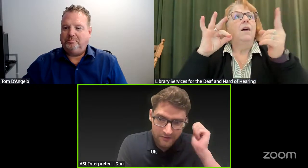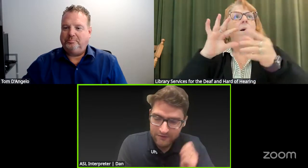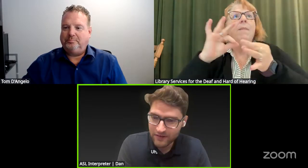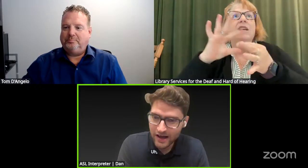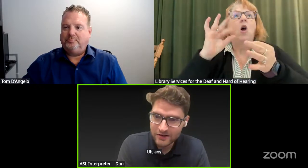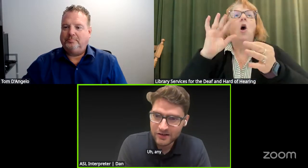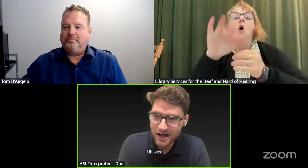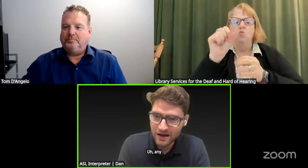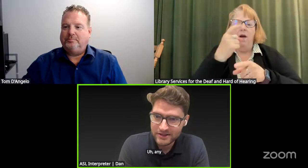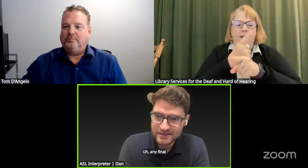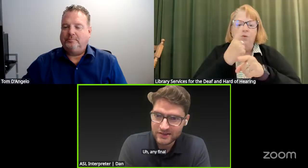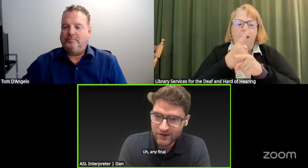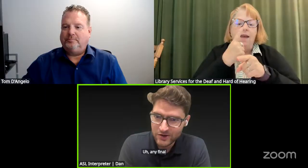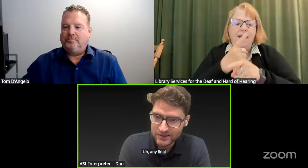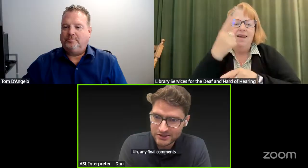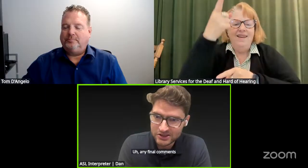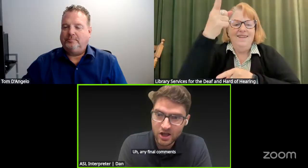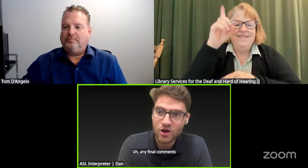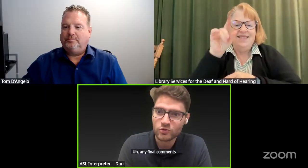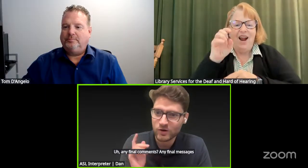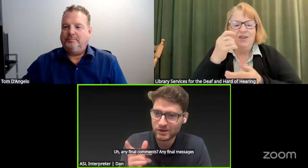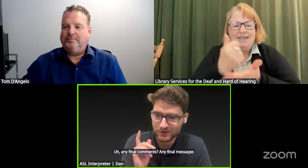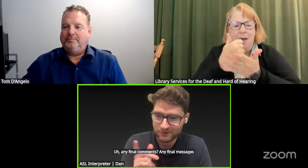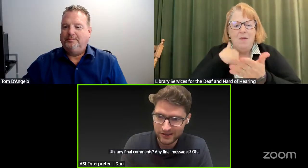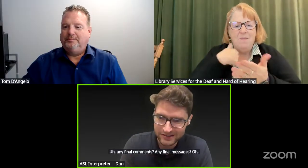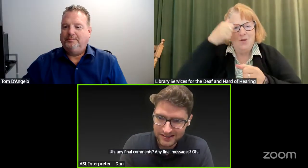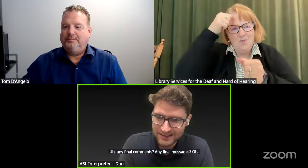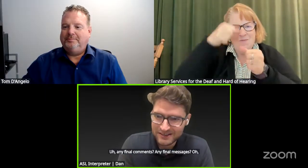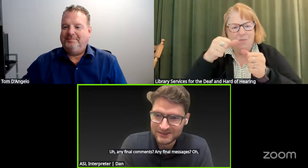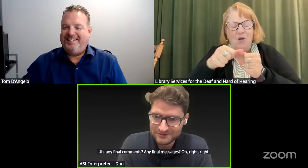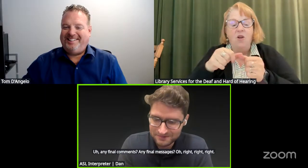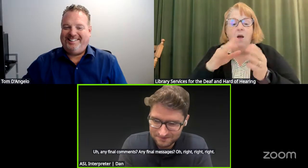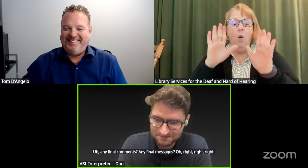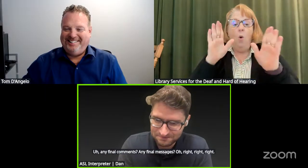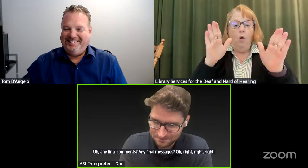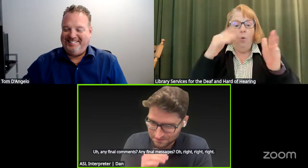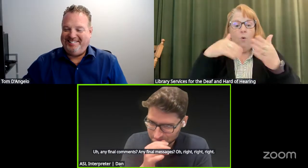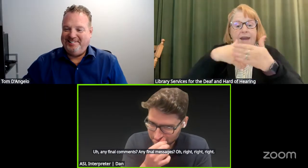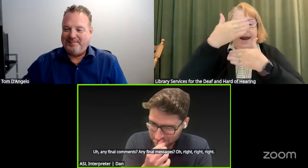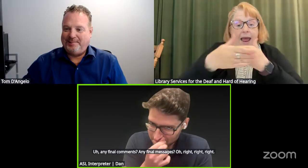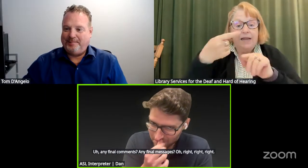Any final comments? Any final messages? Oh, right.